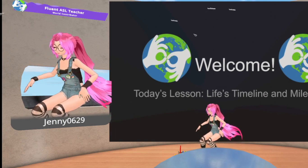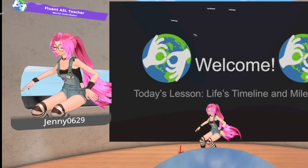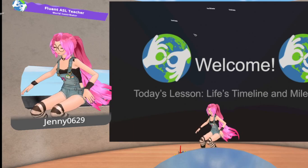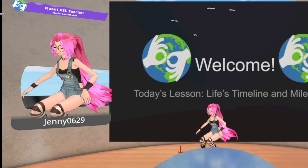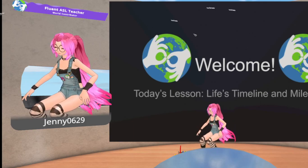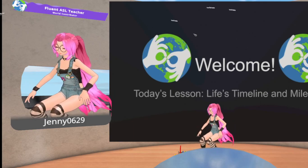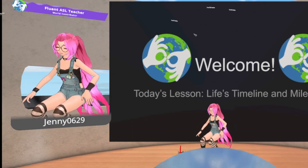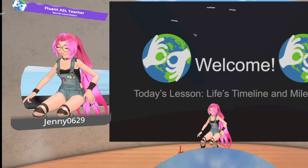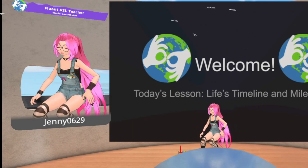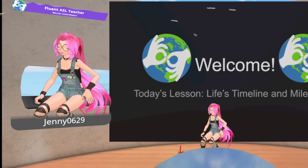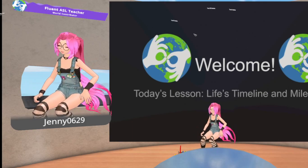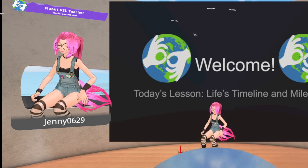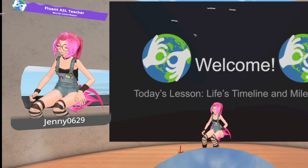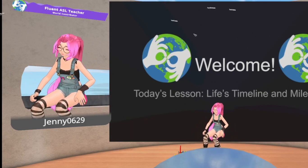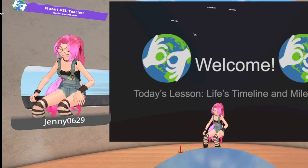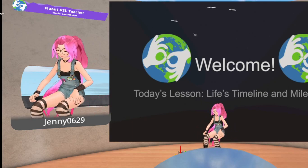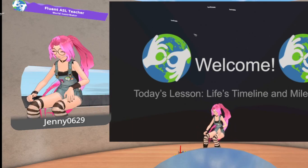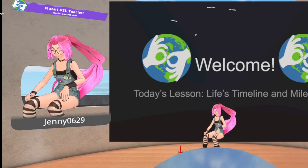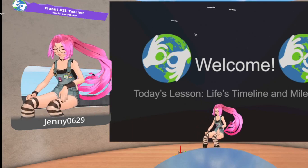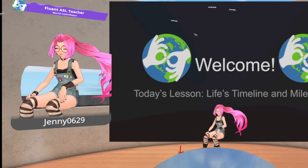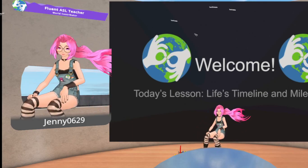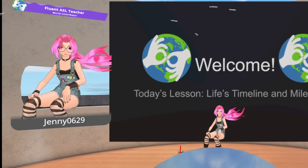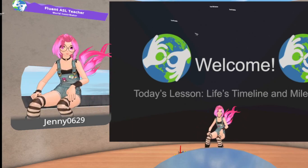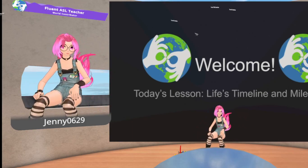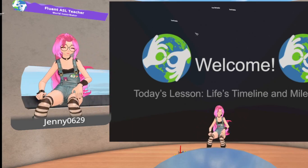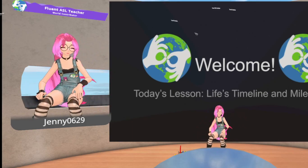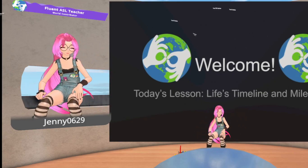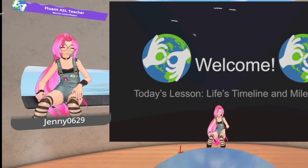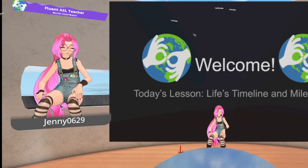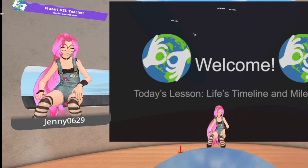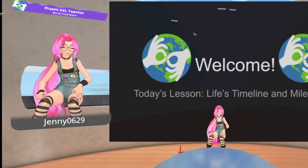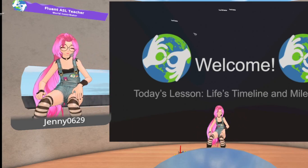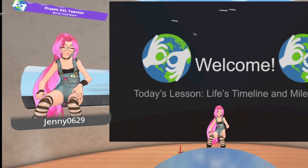Yeah. Good question.